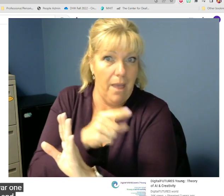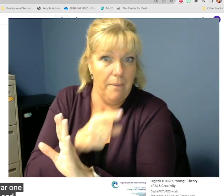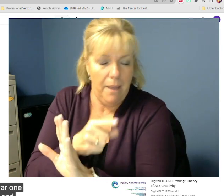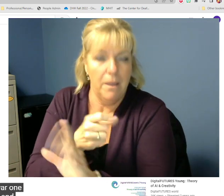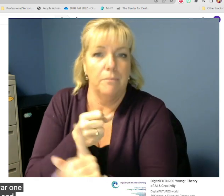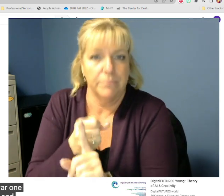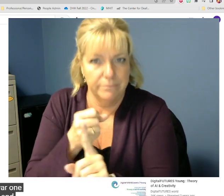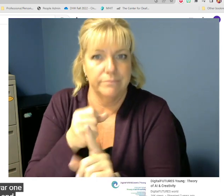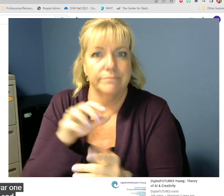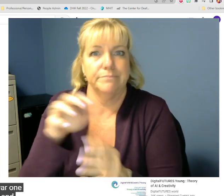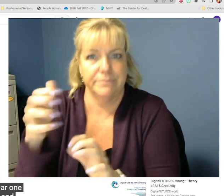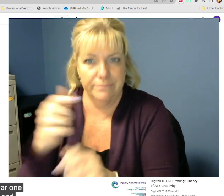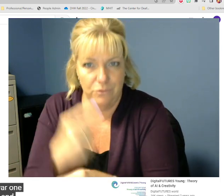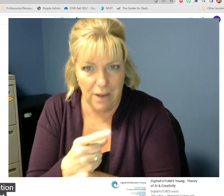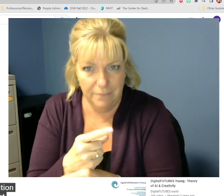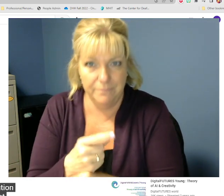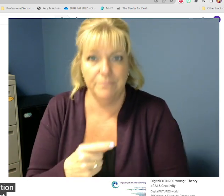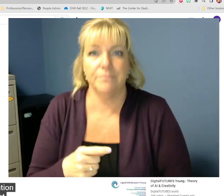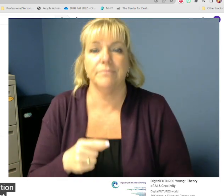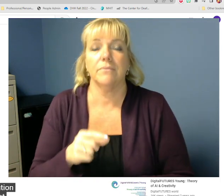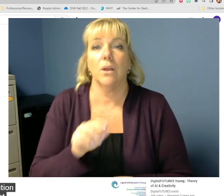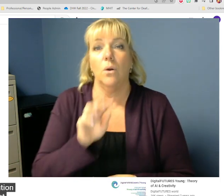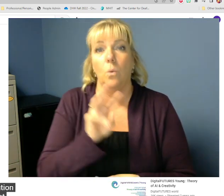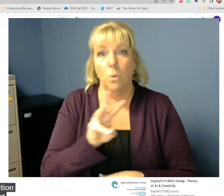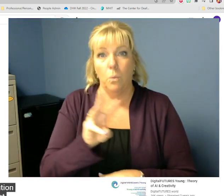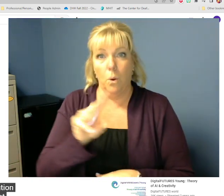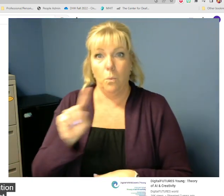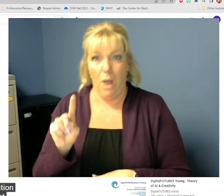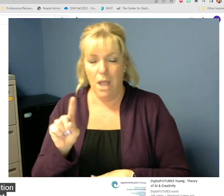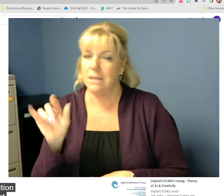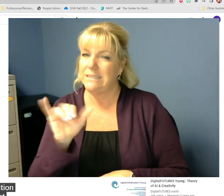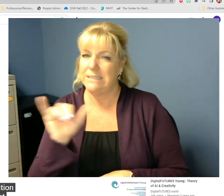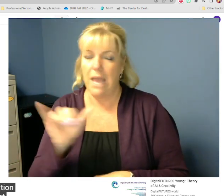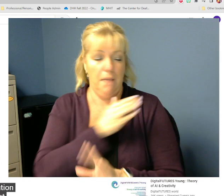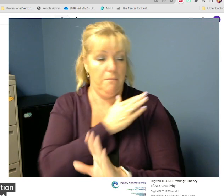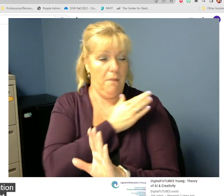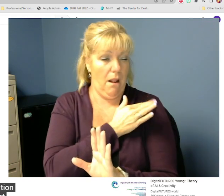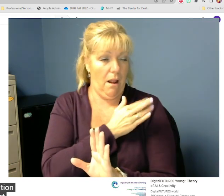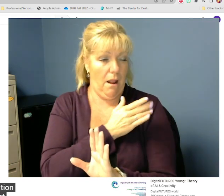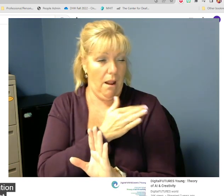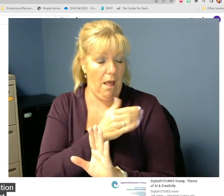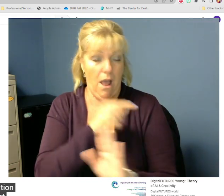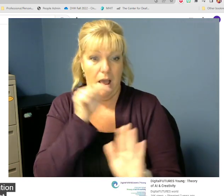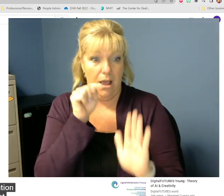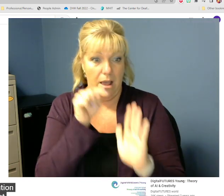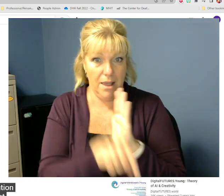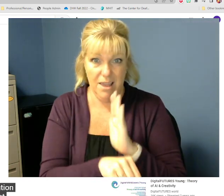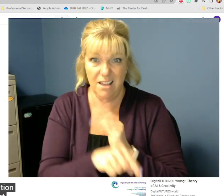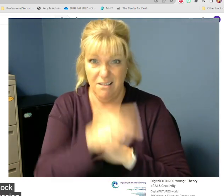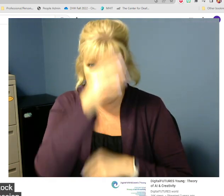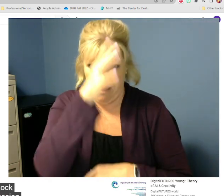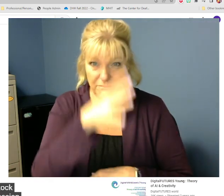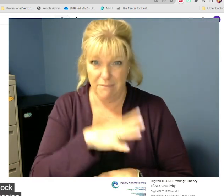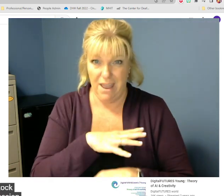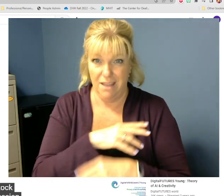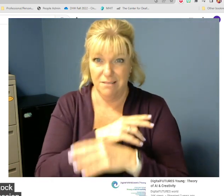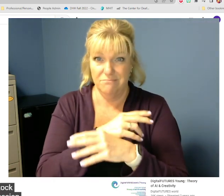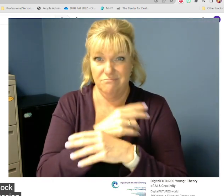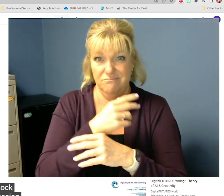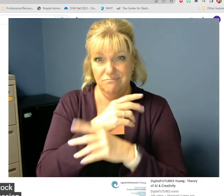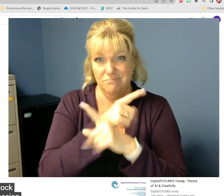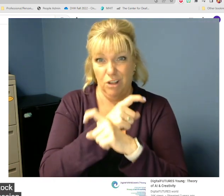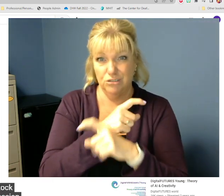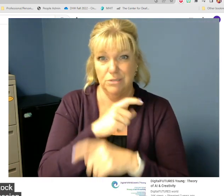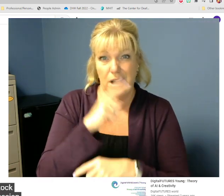One, there were all these other causes, and then the spark was the assassination. It's a similar thing with the Great Depression. When you think